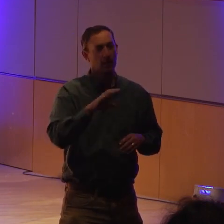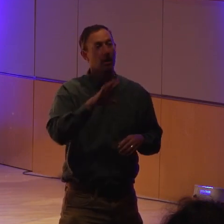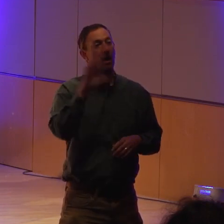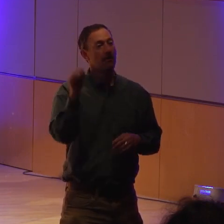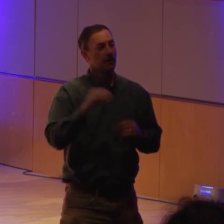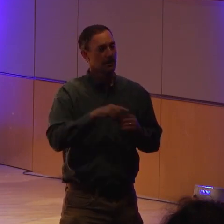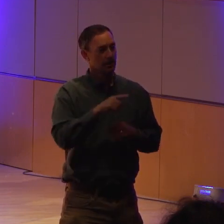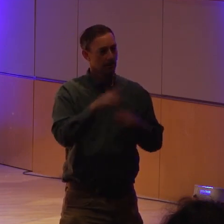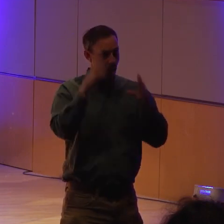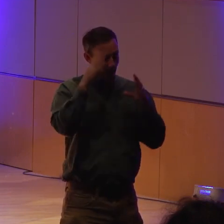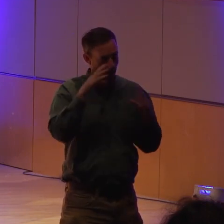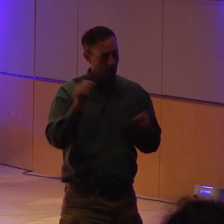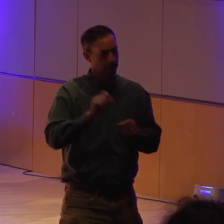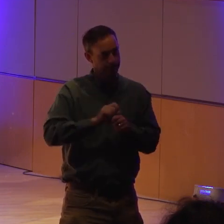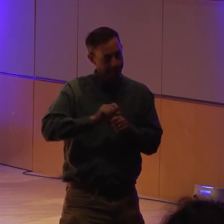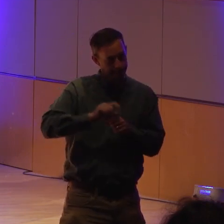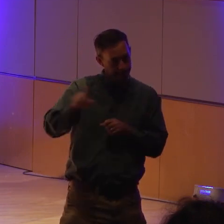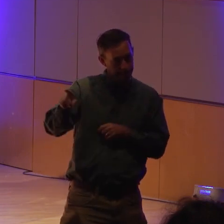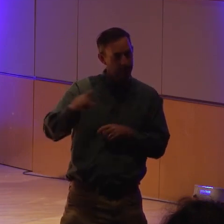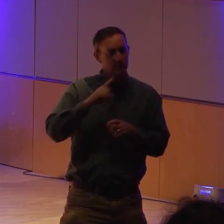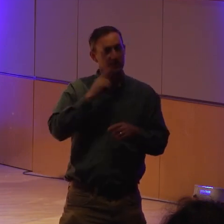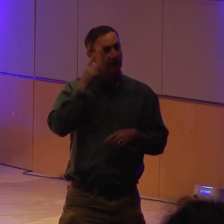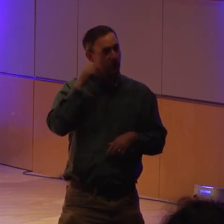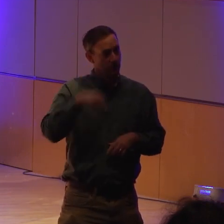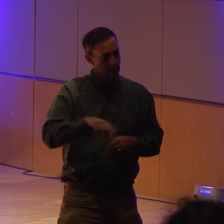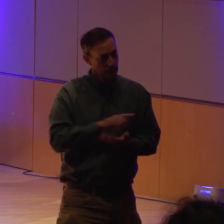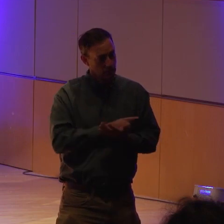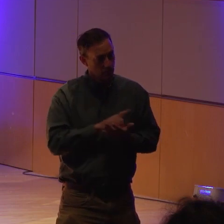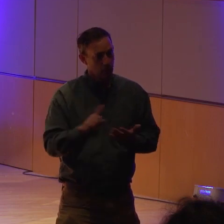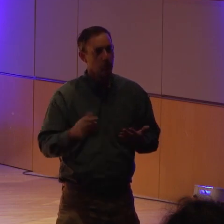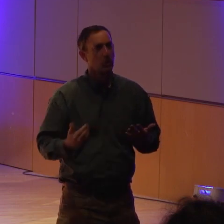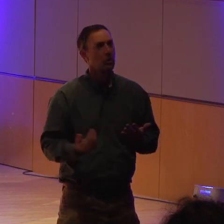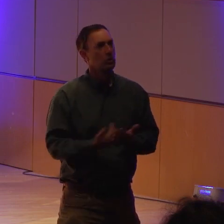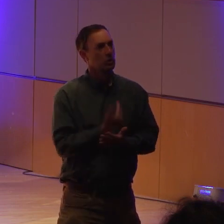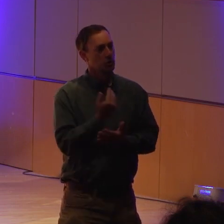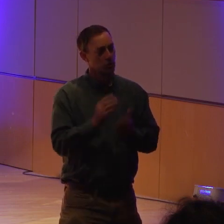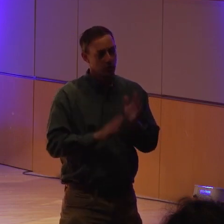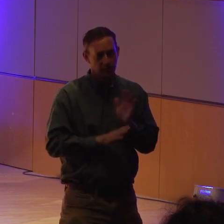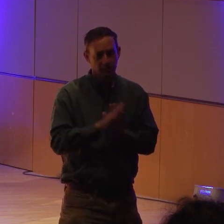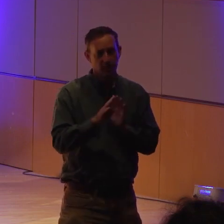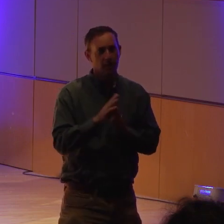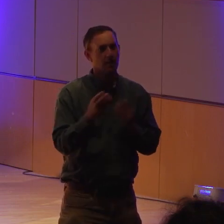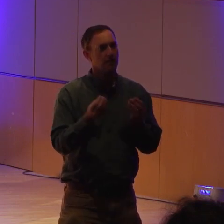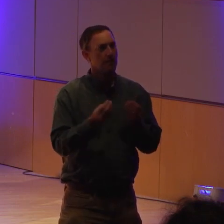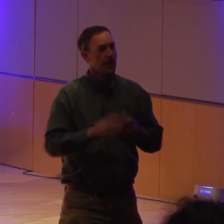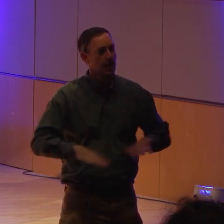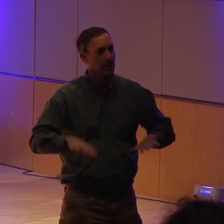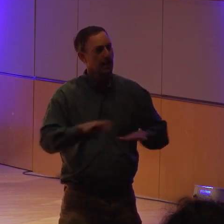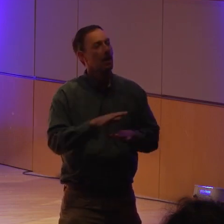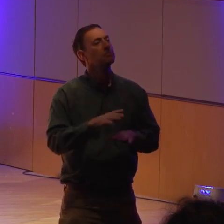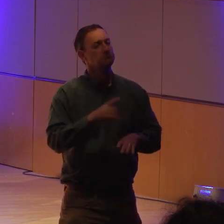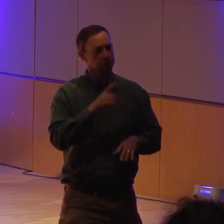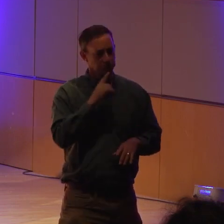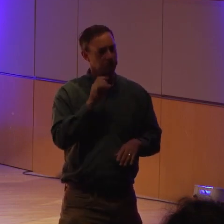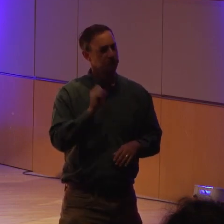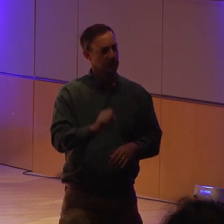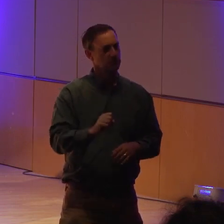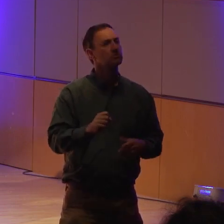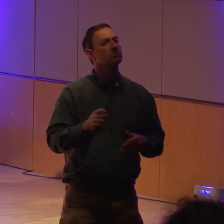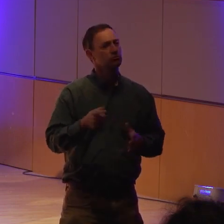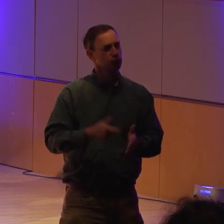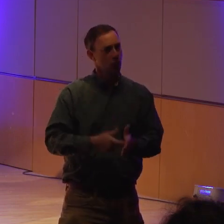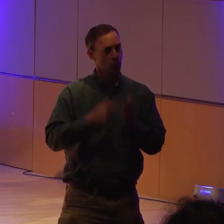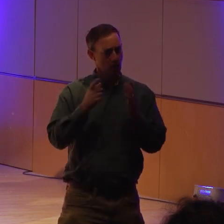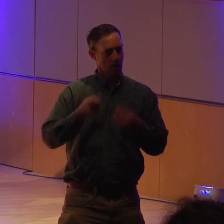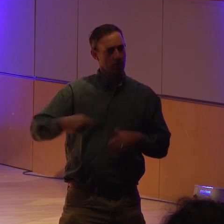writing, "We have, for the benefit of this weak and newly developing place and the land in general, deemed it useful to require